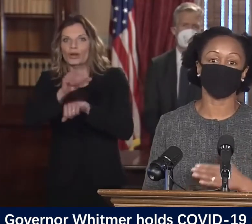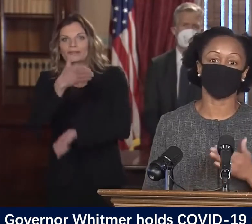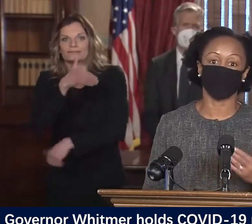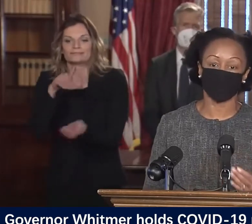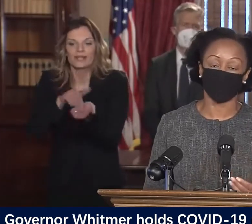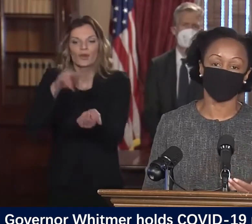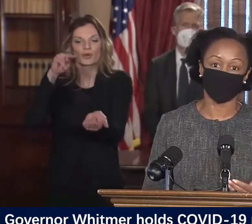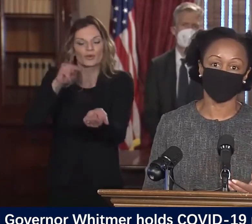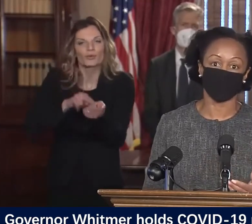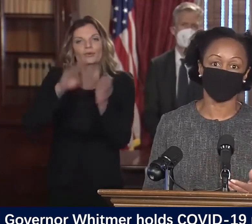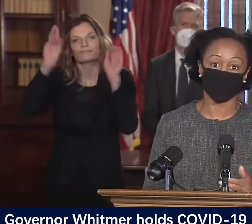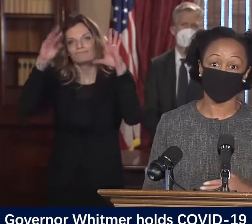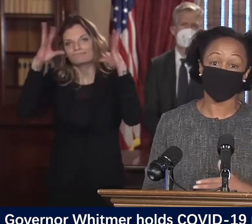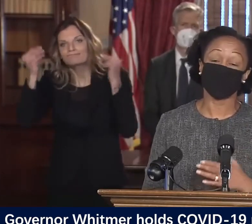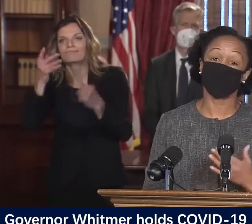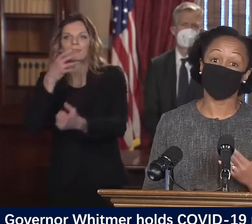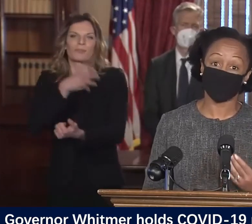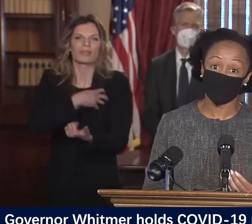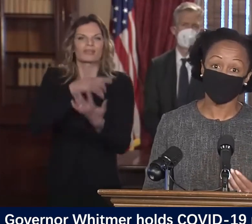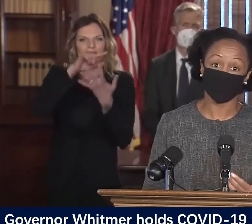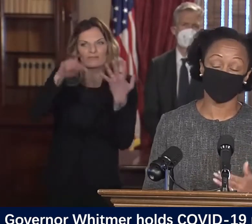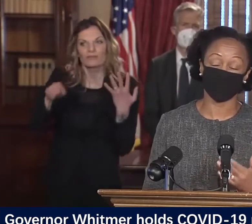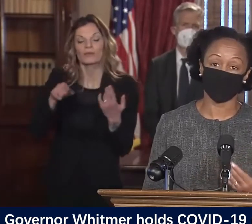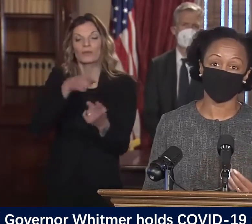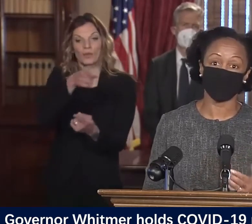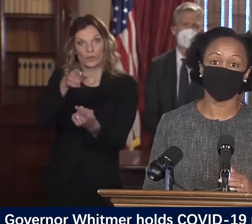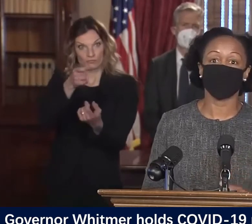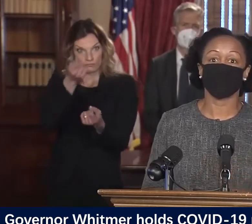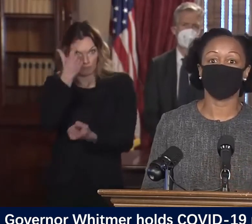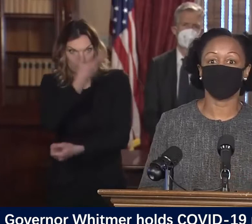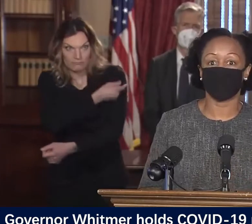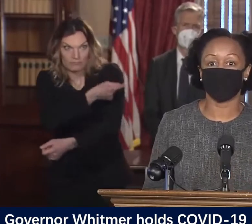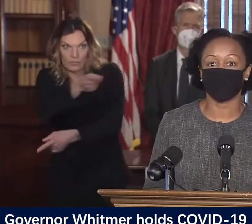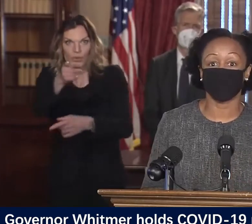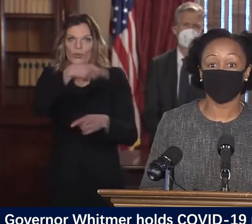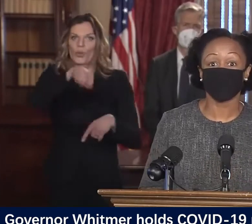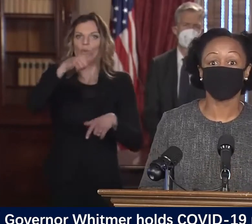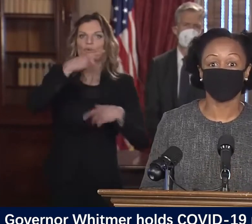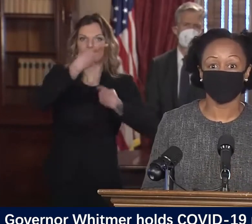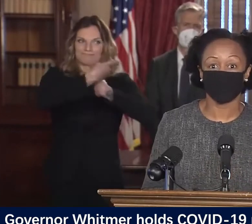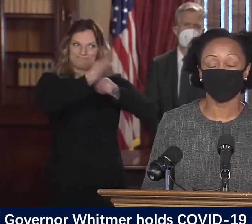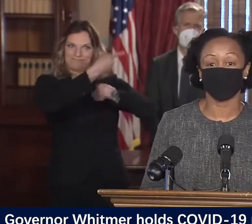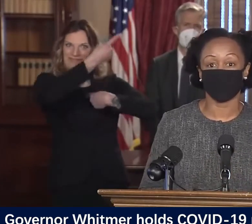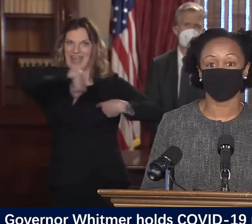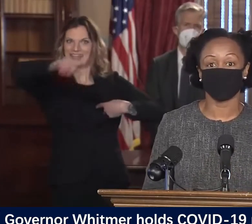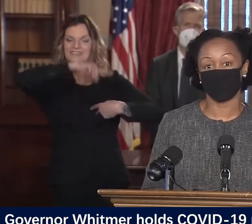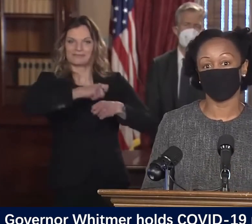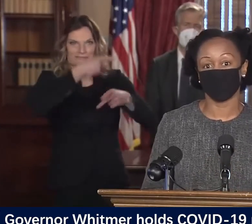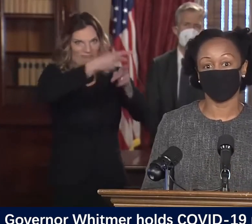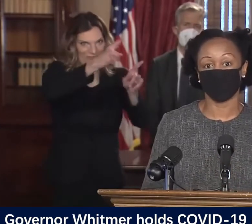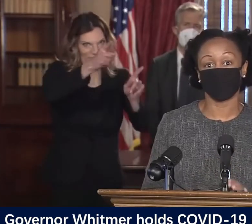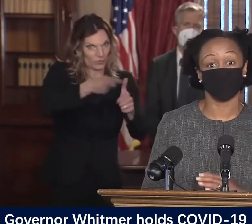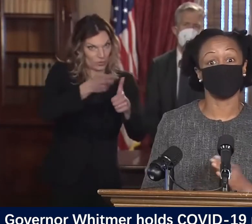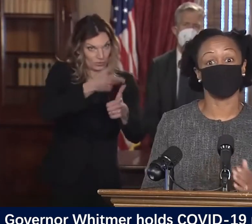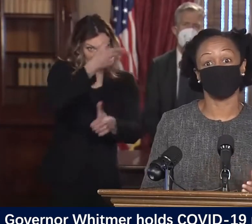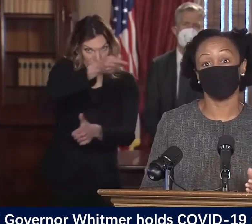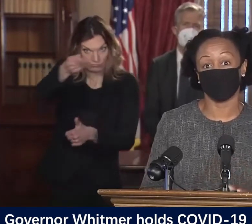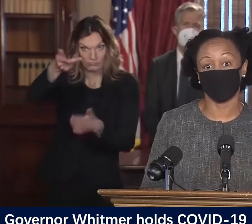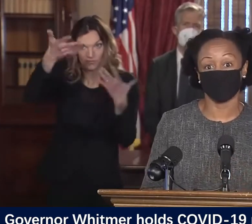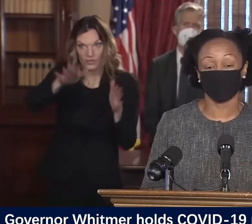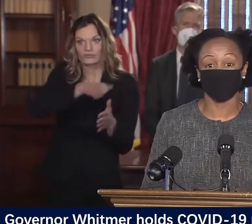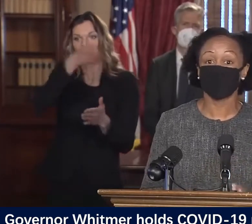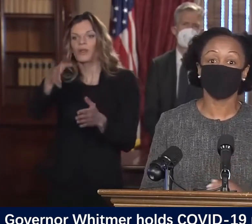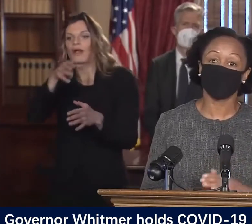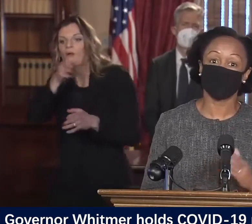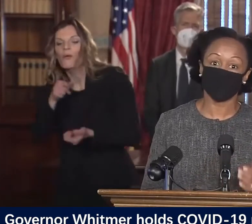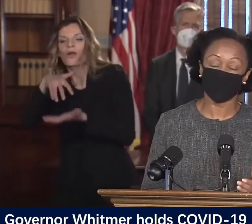to those who are more vulnerable. And then we hope that by late spring, the vaccine will be available for the general